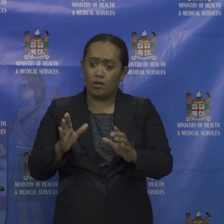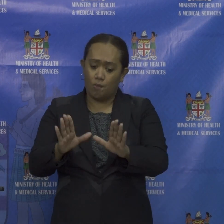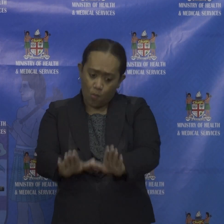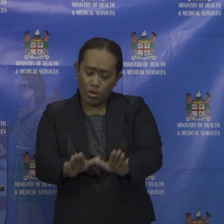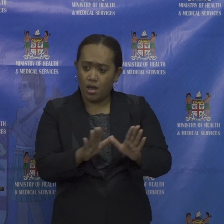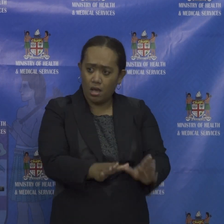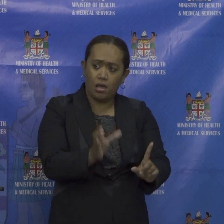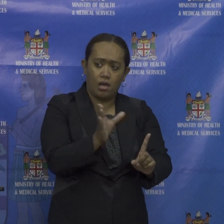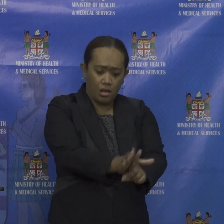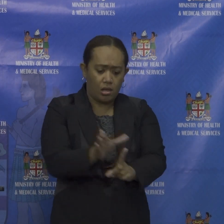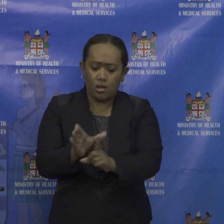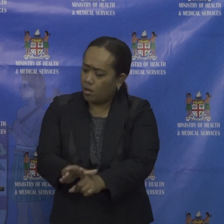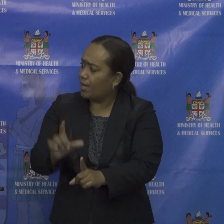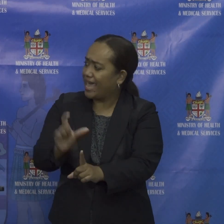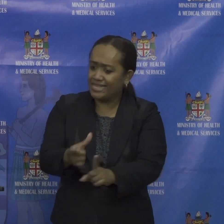cases or local cases.